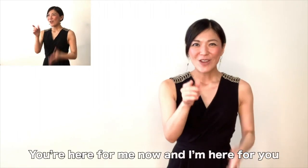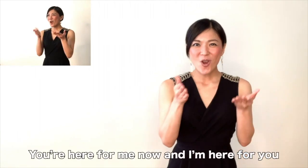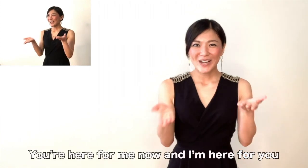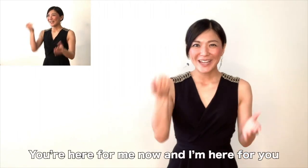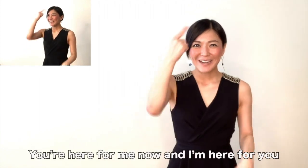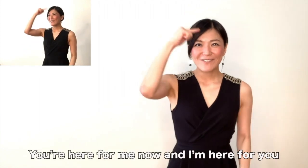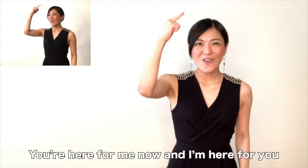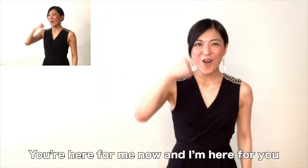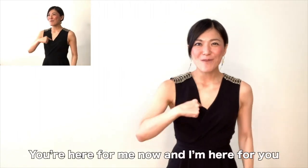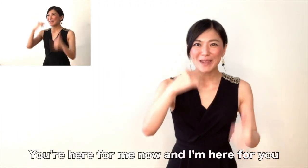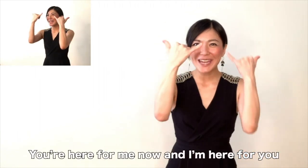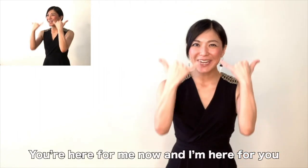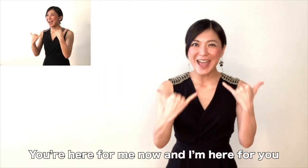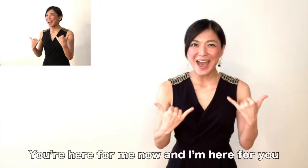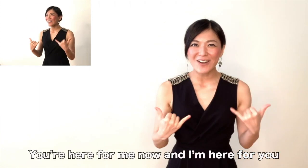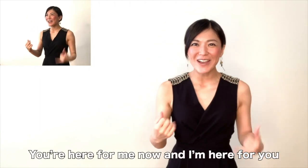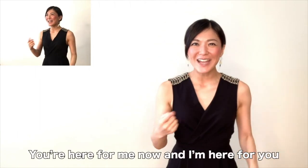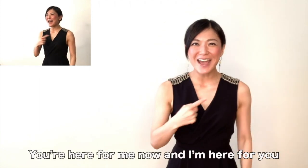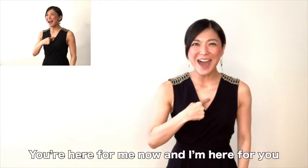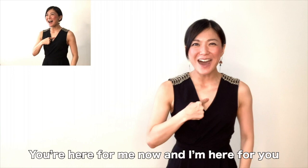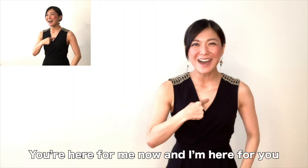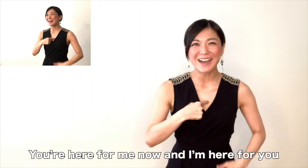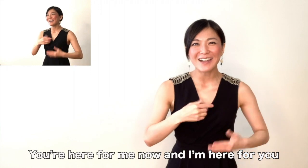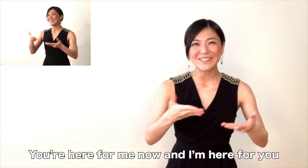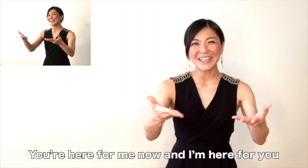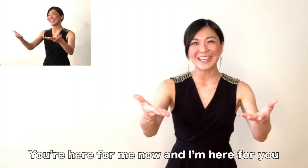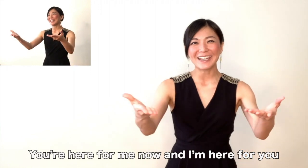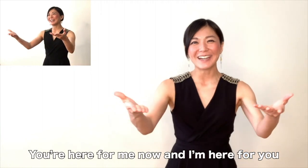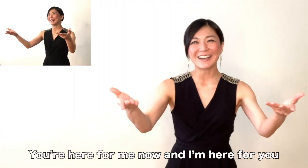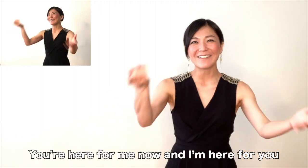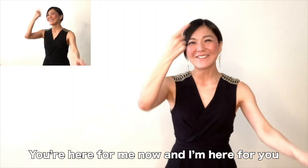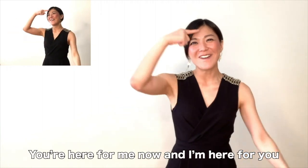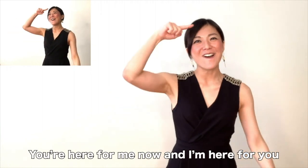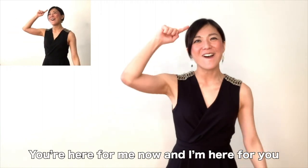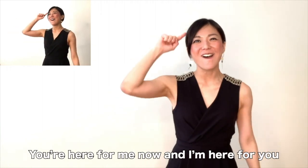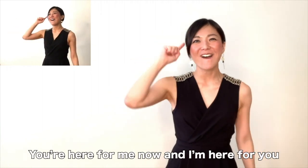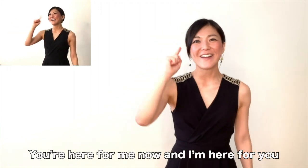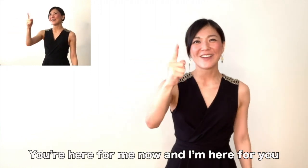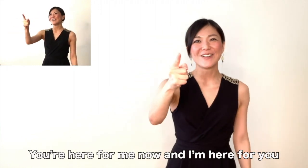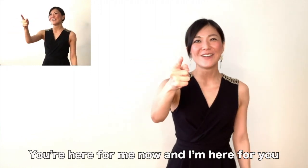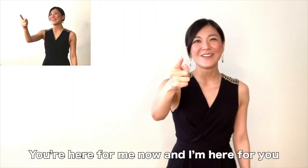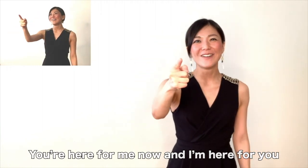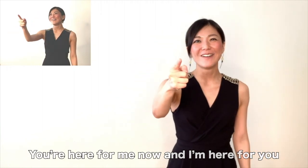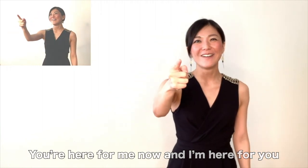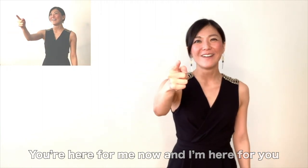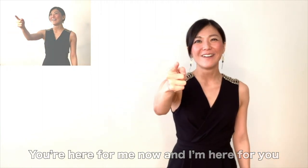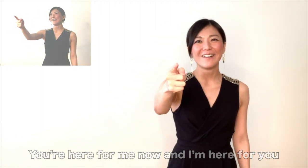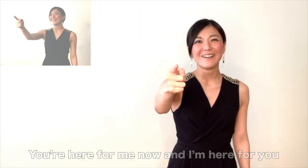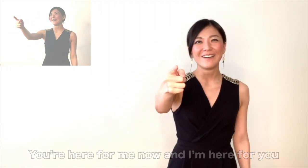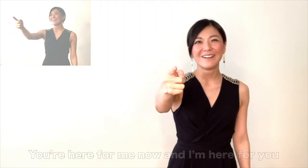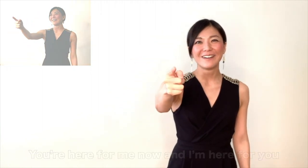You're here for me now and I'm here for you